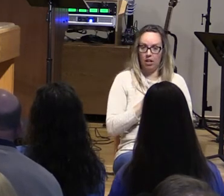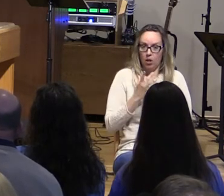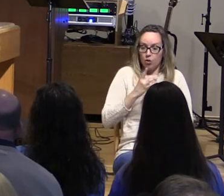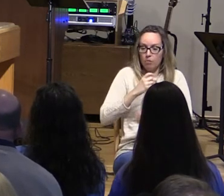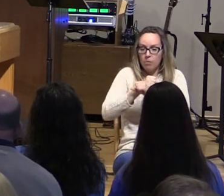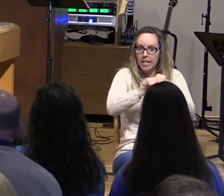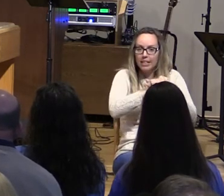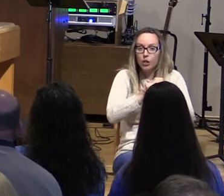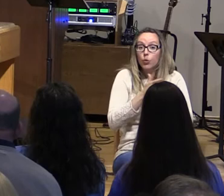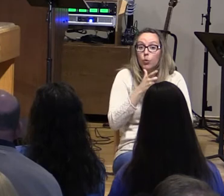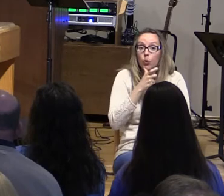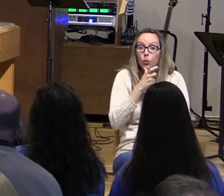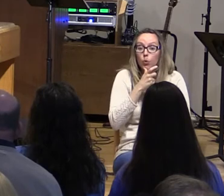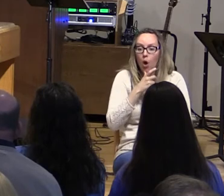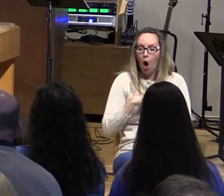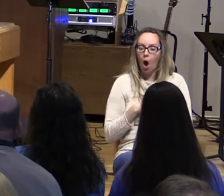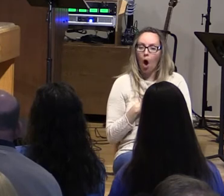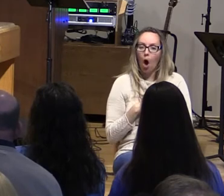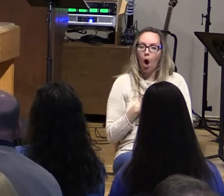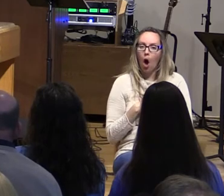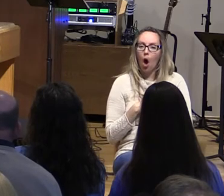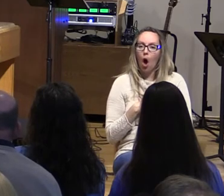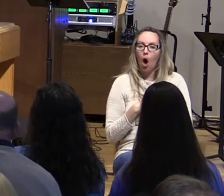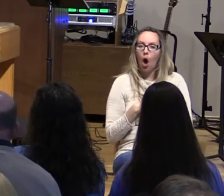protecting a white,